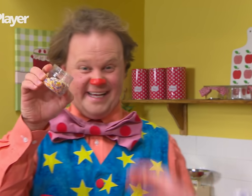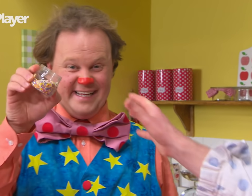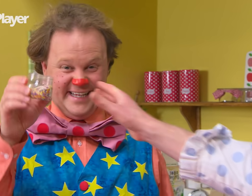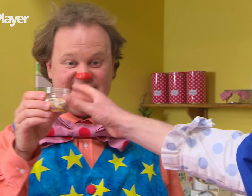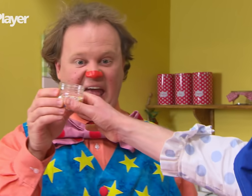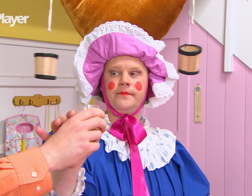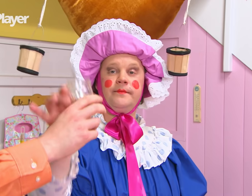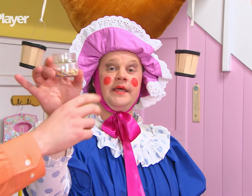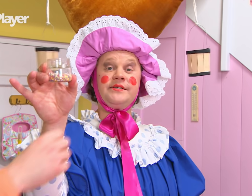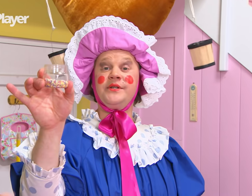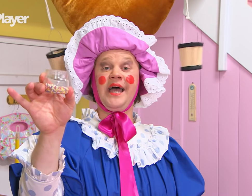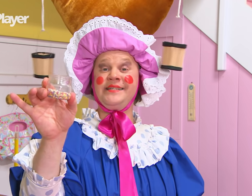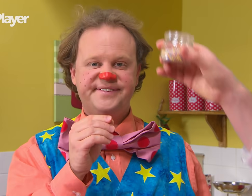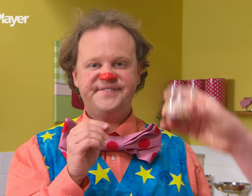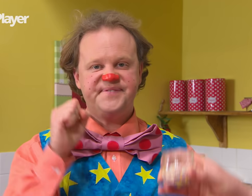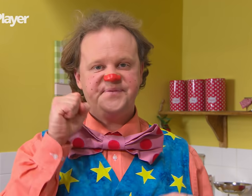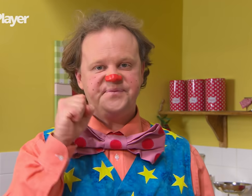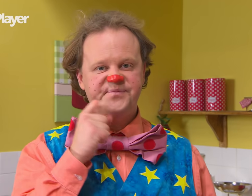sprinkle. Yes, good idea.